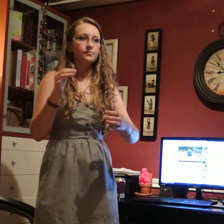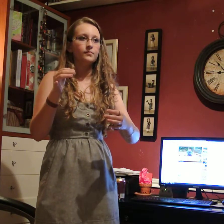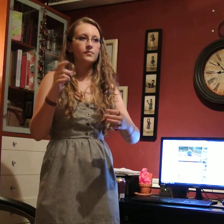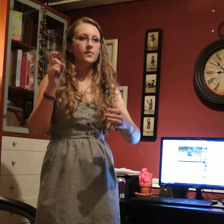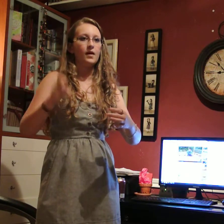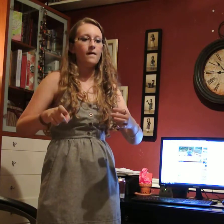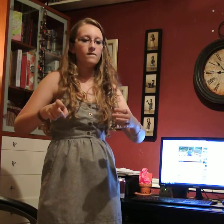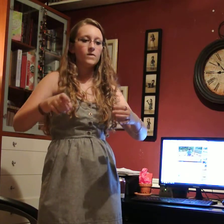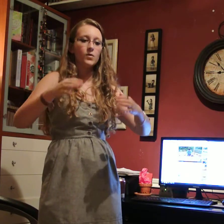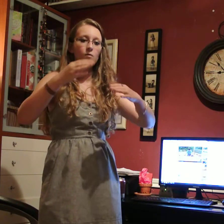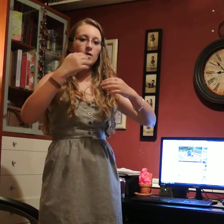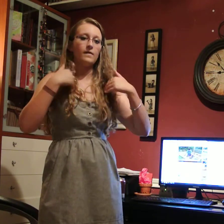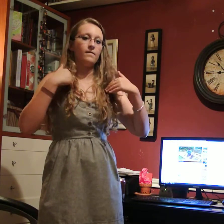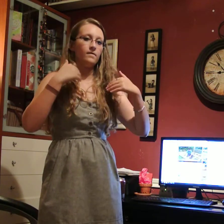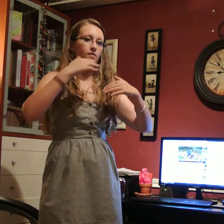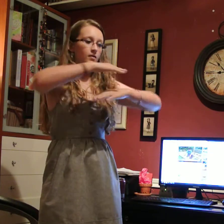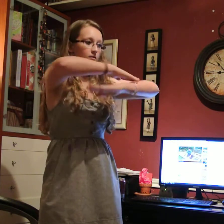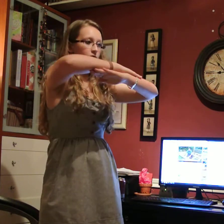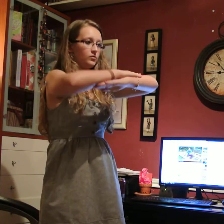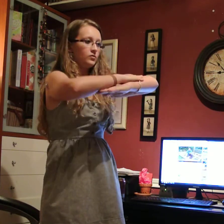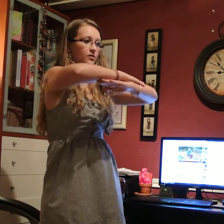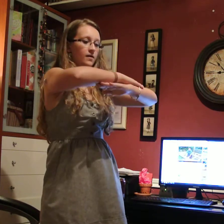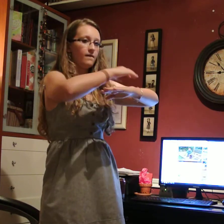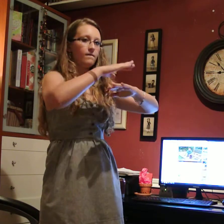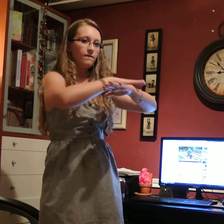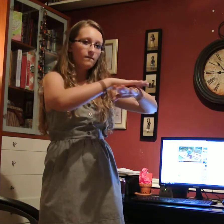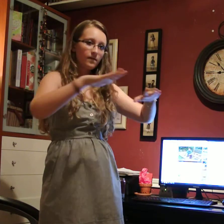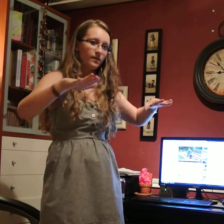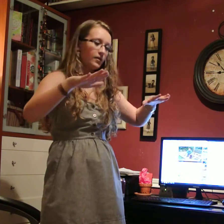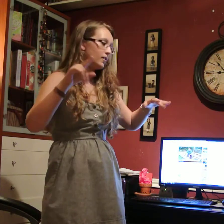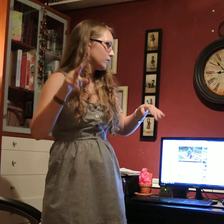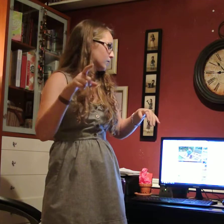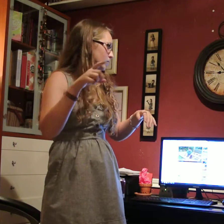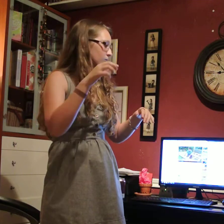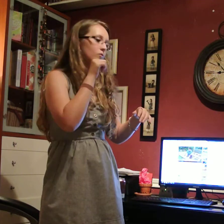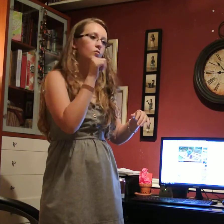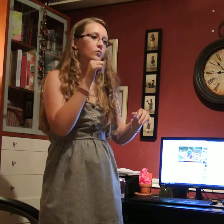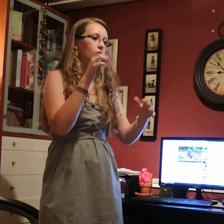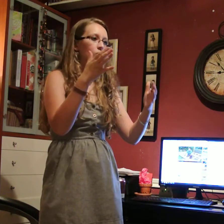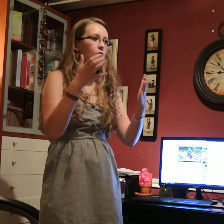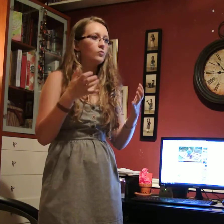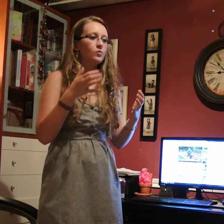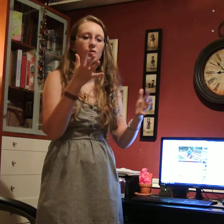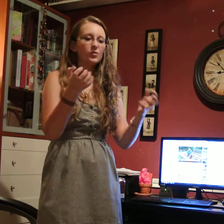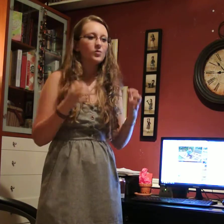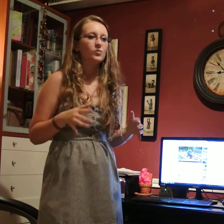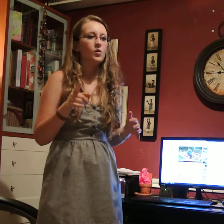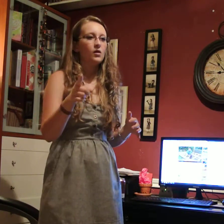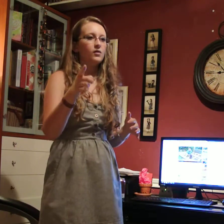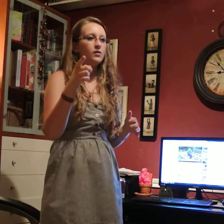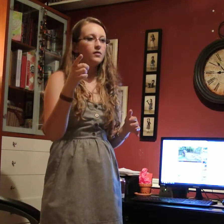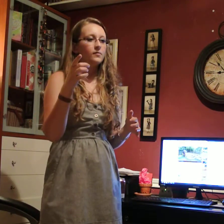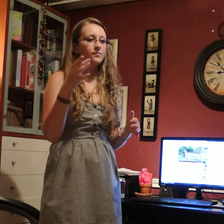top of the joist. If you do them in the middle, there's a chance you might fall through it. You don't want that to happen. Now all I have to do now is just lay my length out.